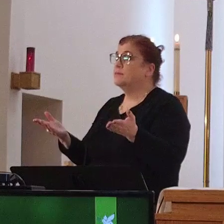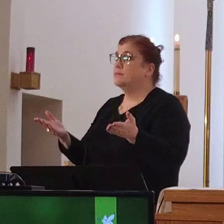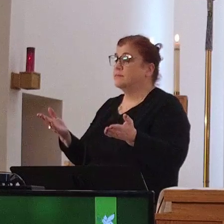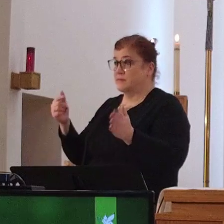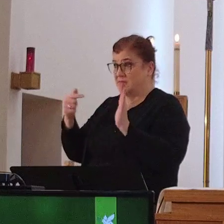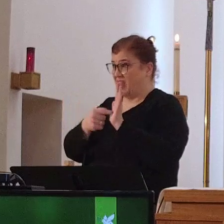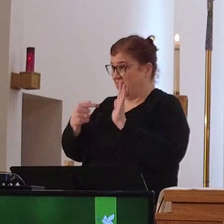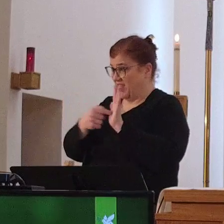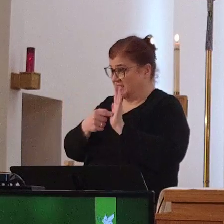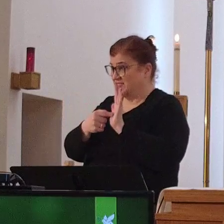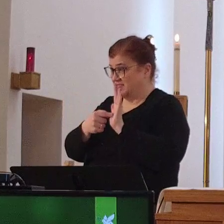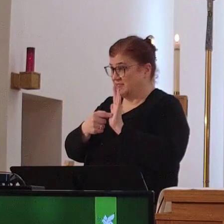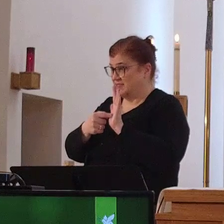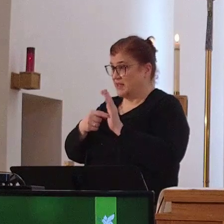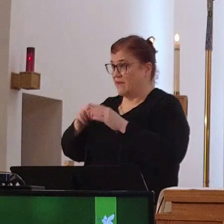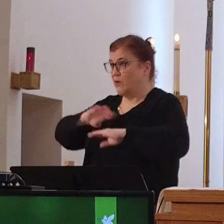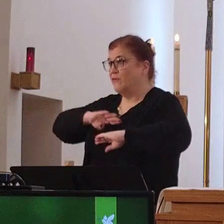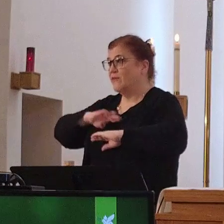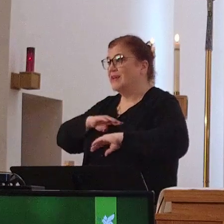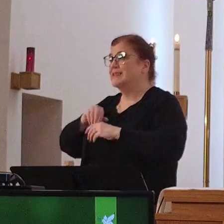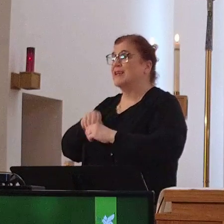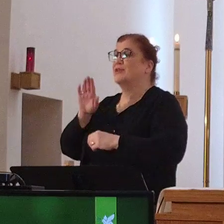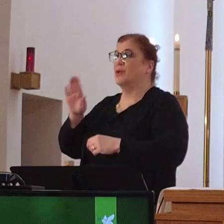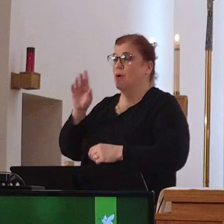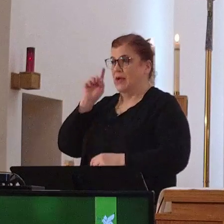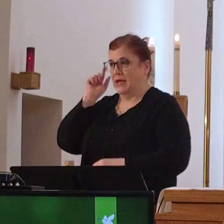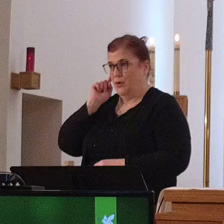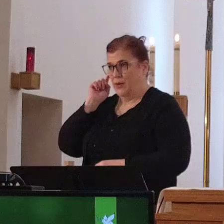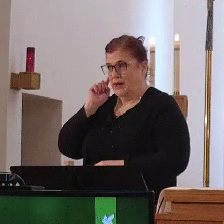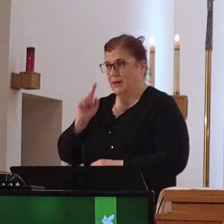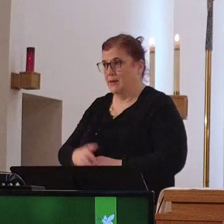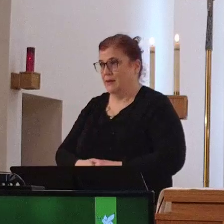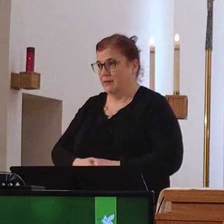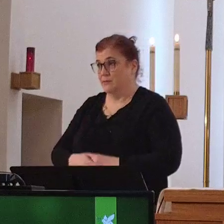"This scripture has been fulfilled in your hearing."